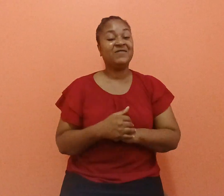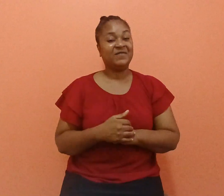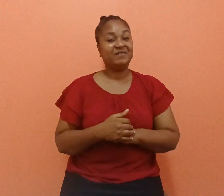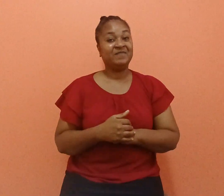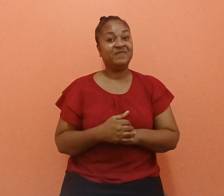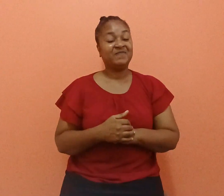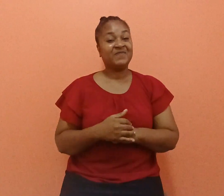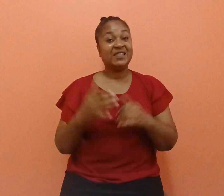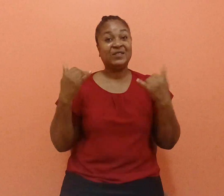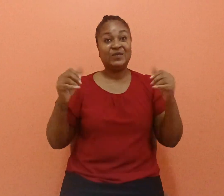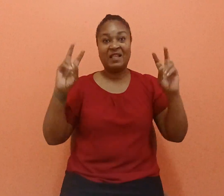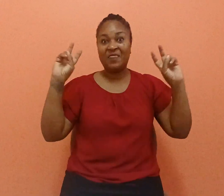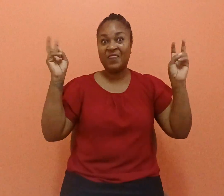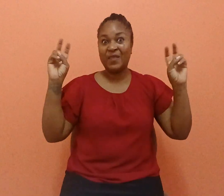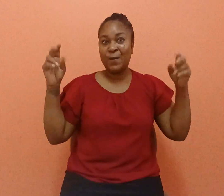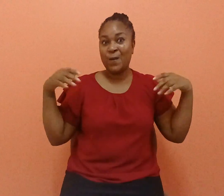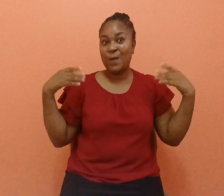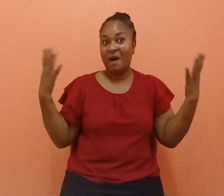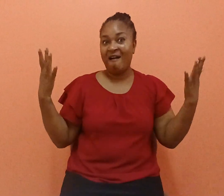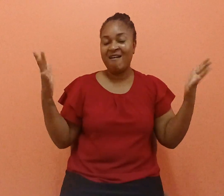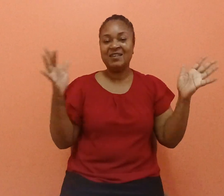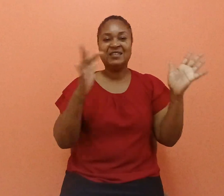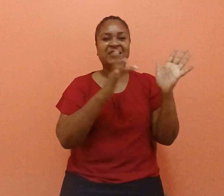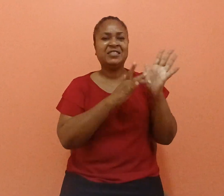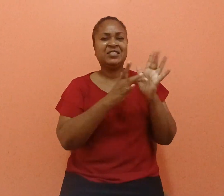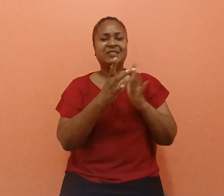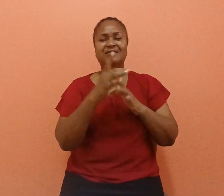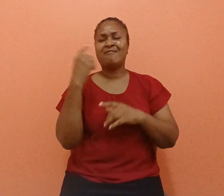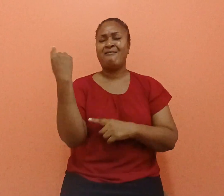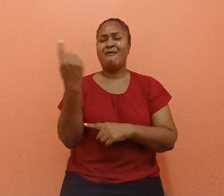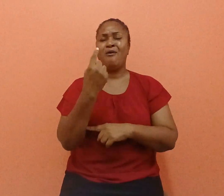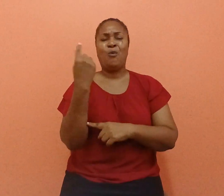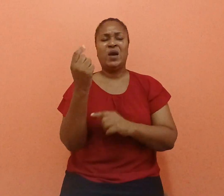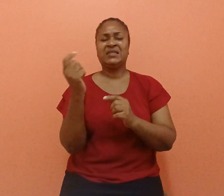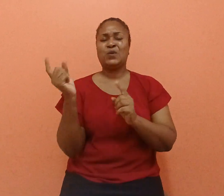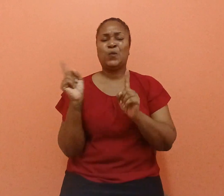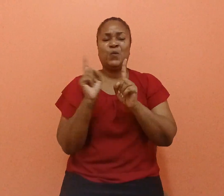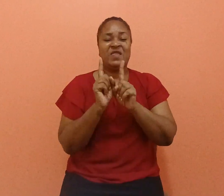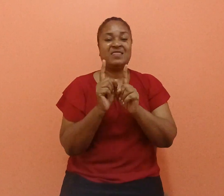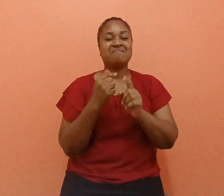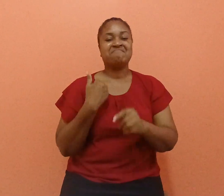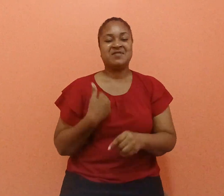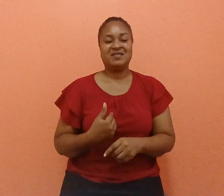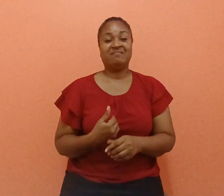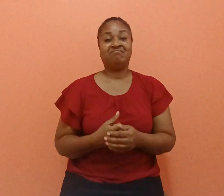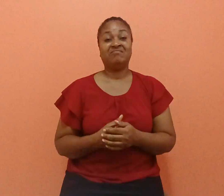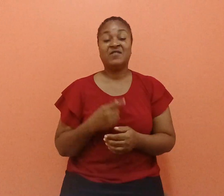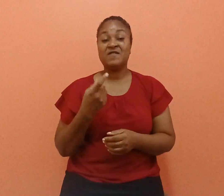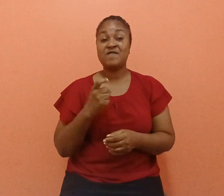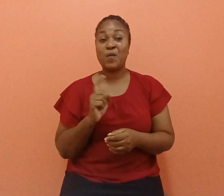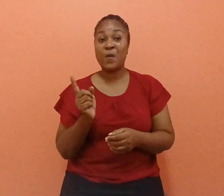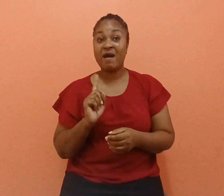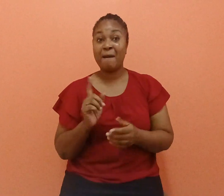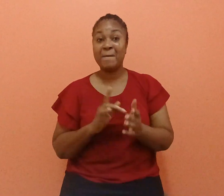Today's theme was Jesus is always with me. Matthew 28, verse 20.